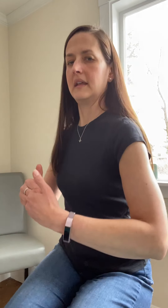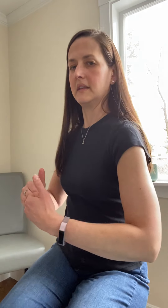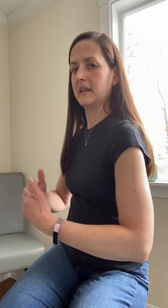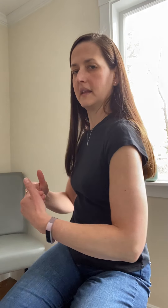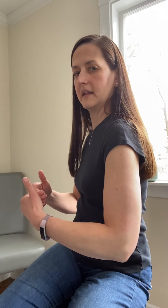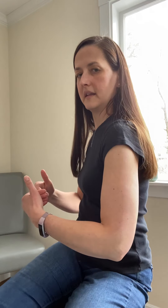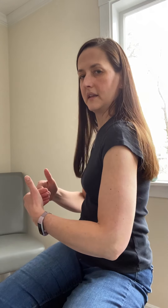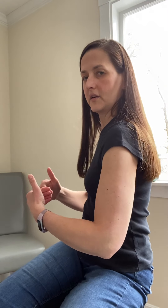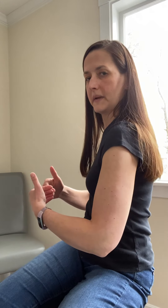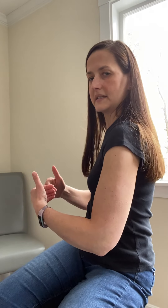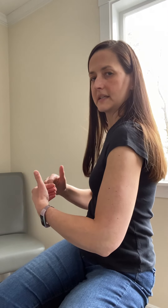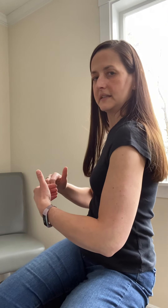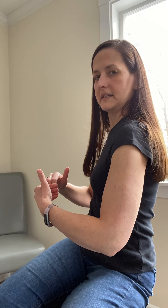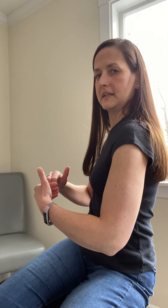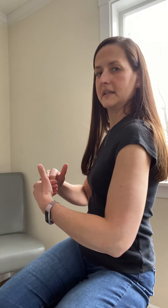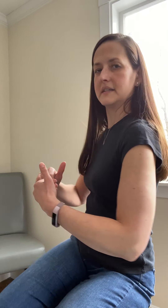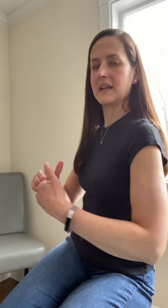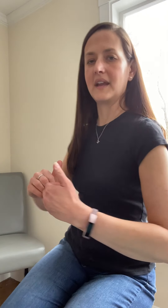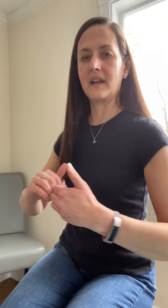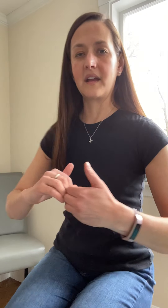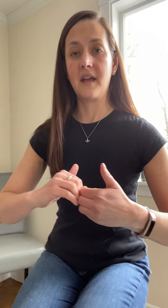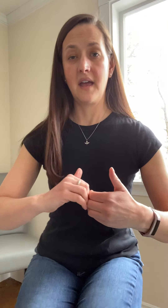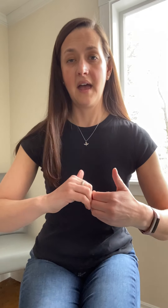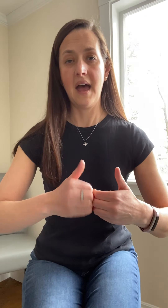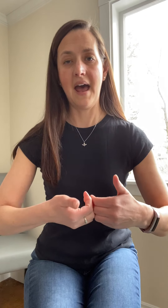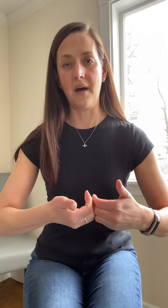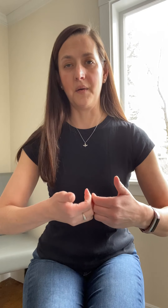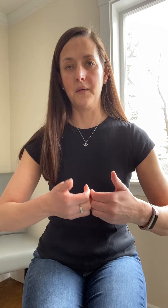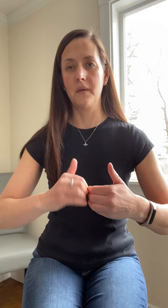and you're basically saying how.